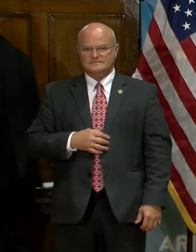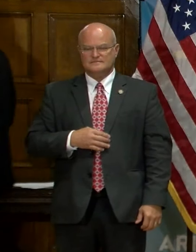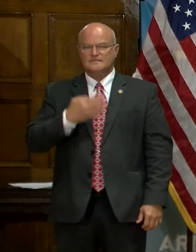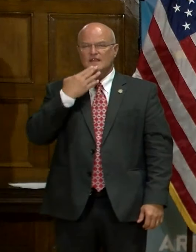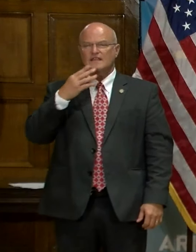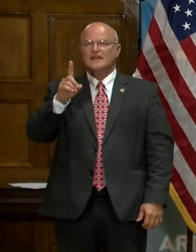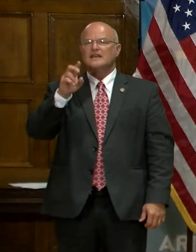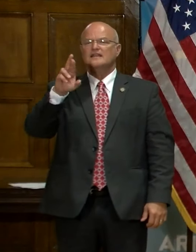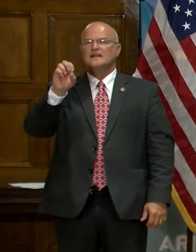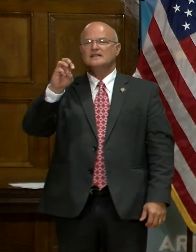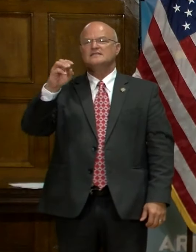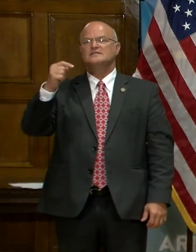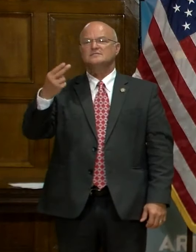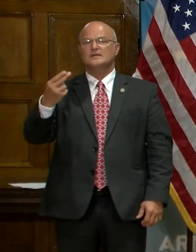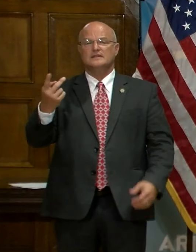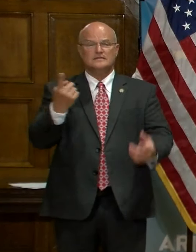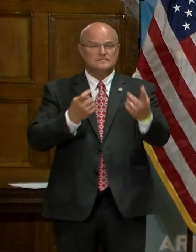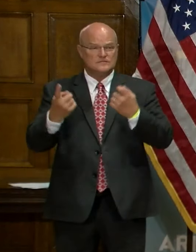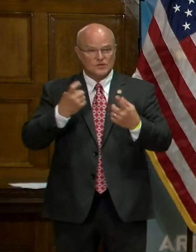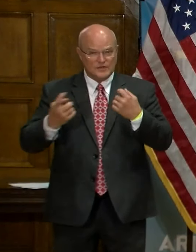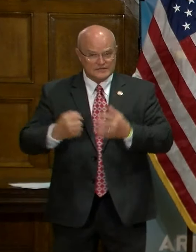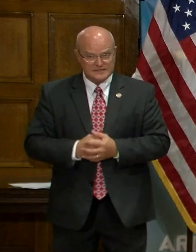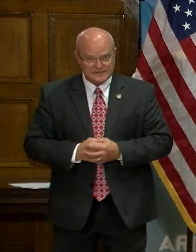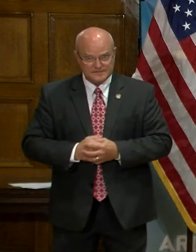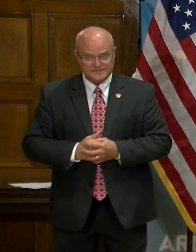Thank you, Dr. Smith, and we'll take questions.